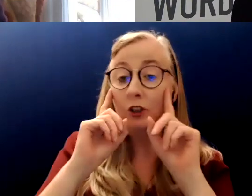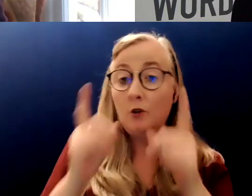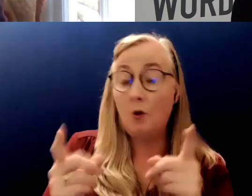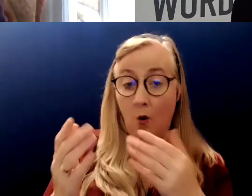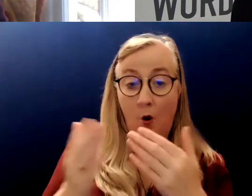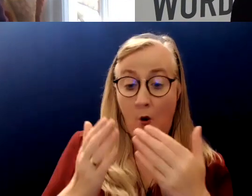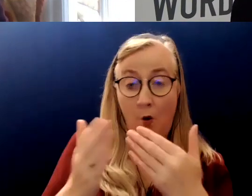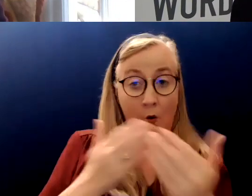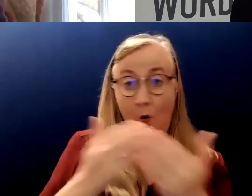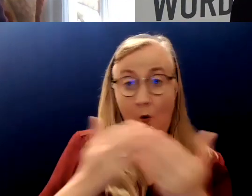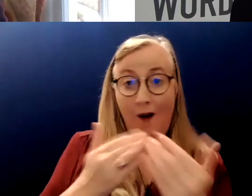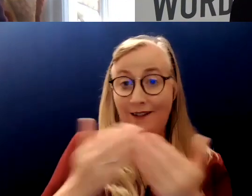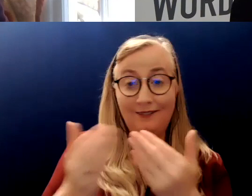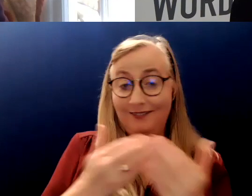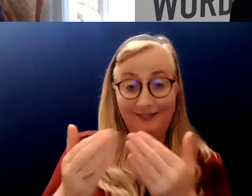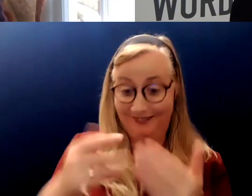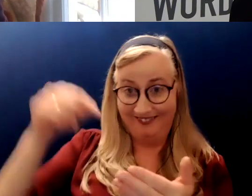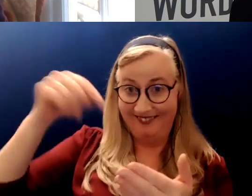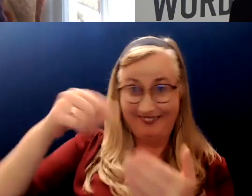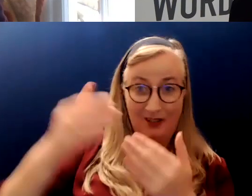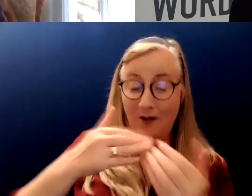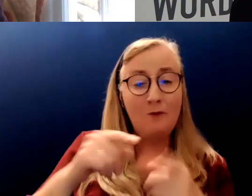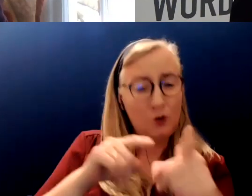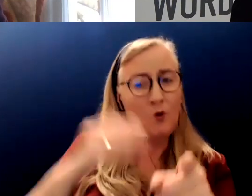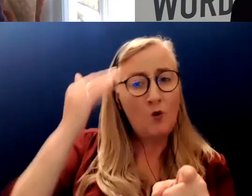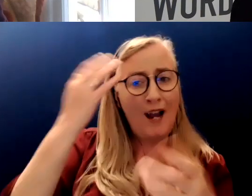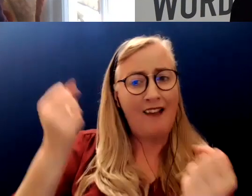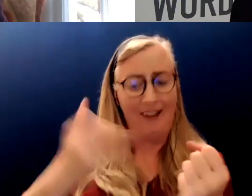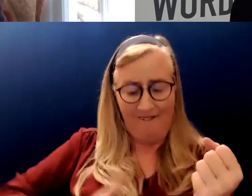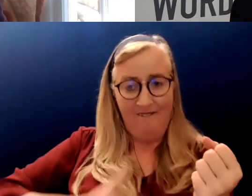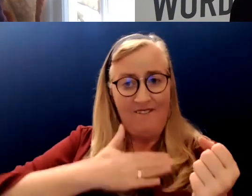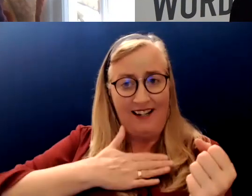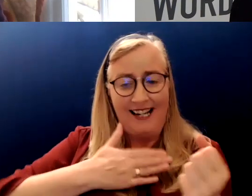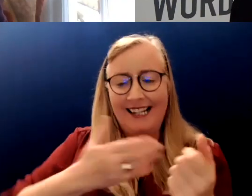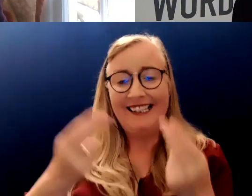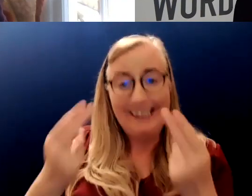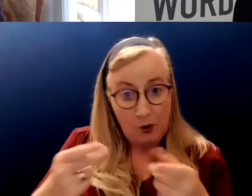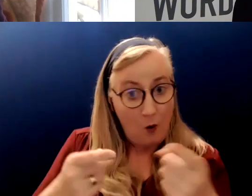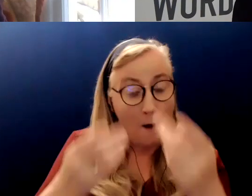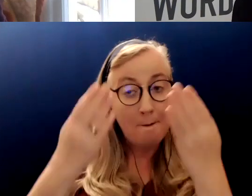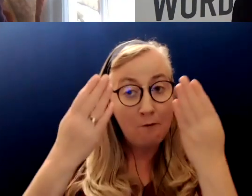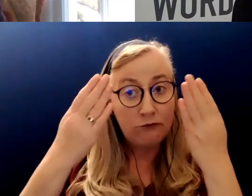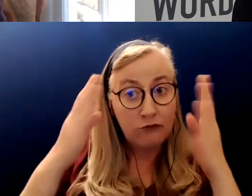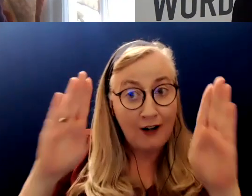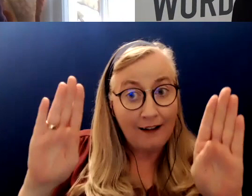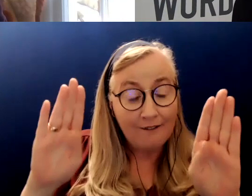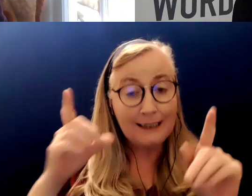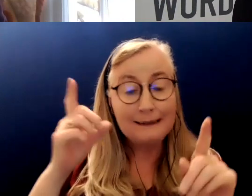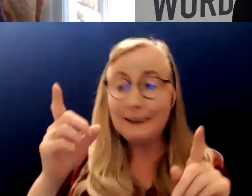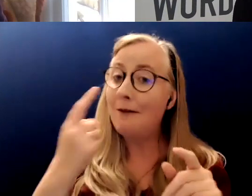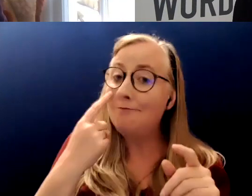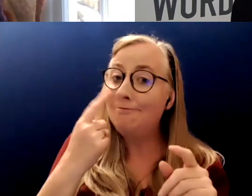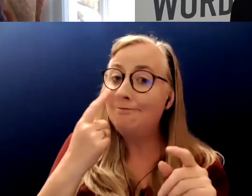was, Mhm. but knew that it was needed, and were brave enough to go out there. So